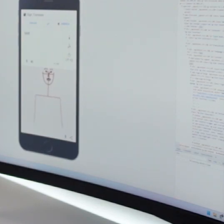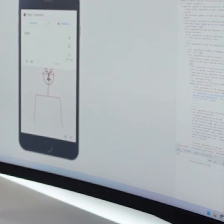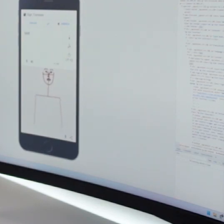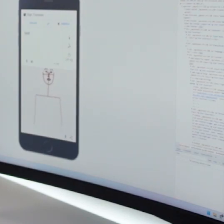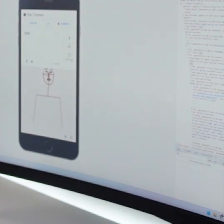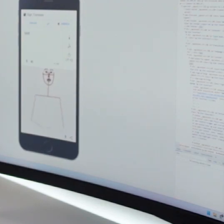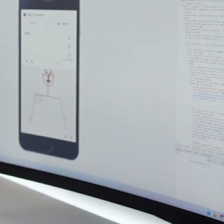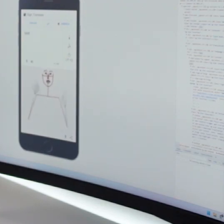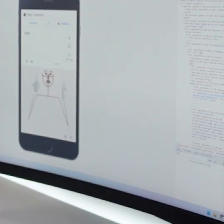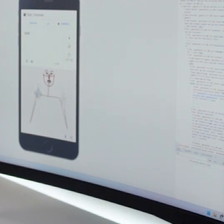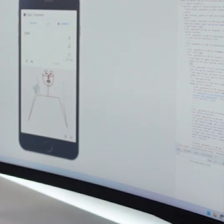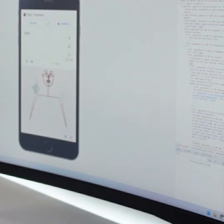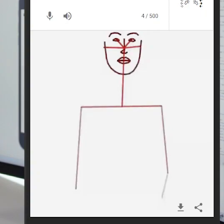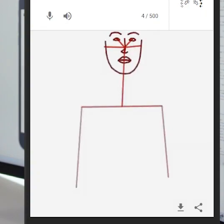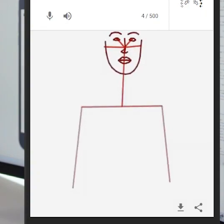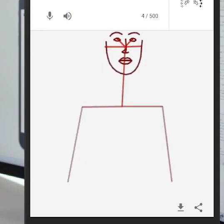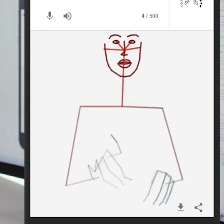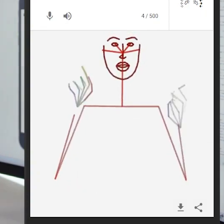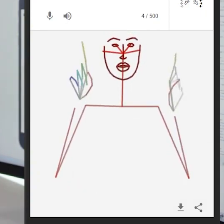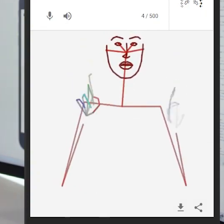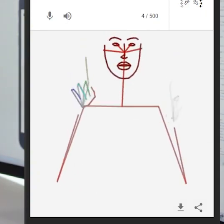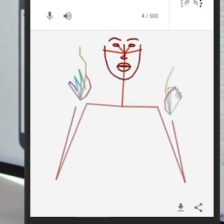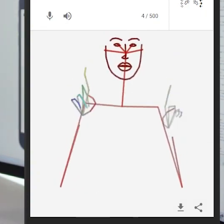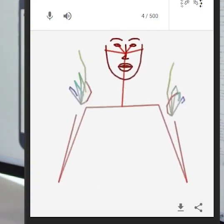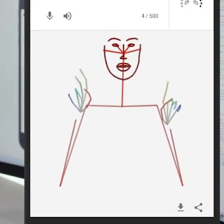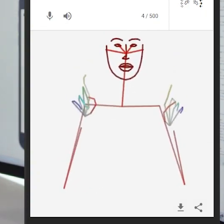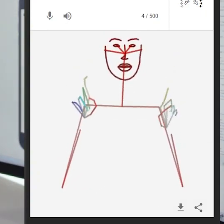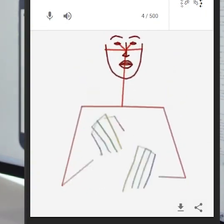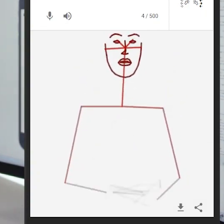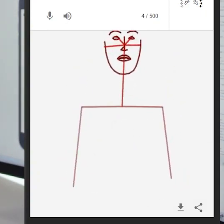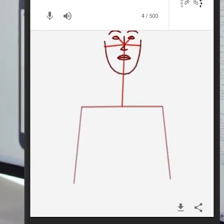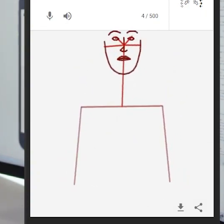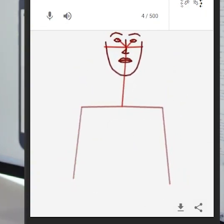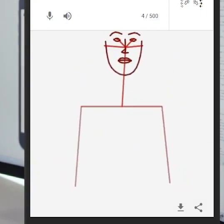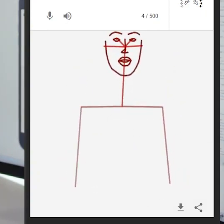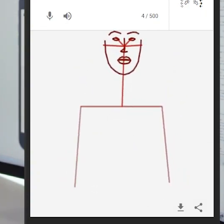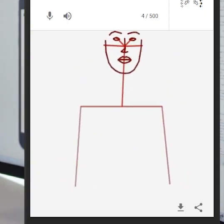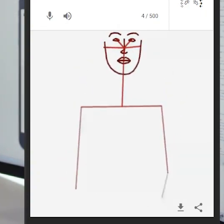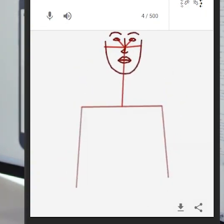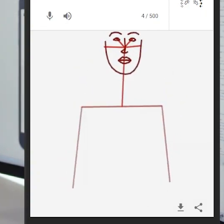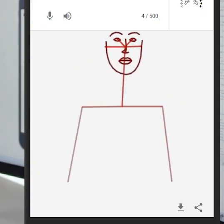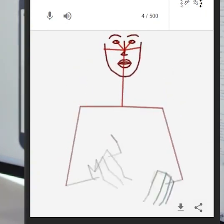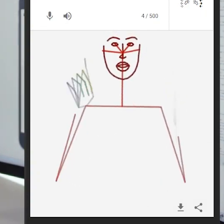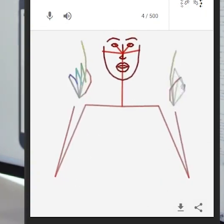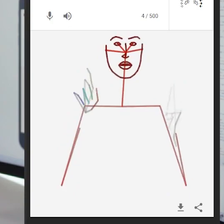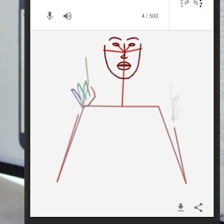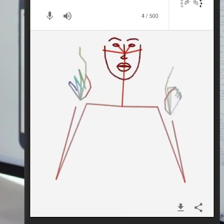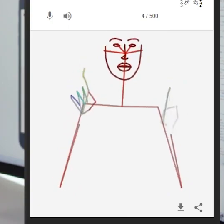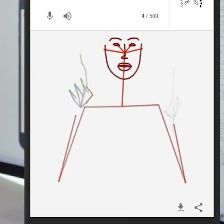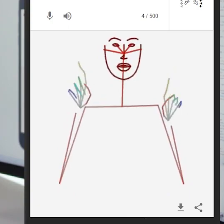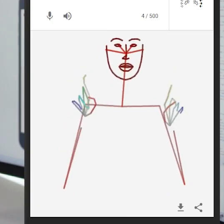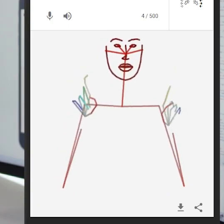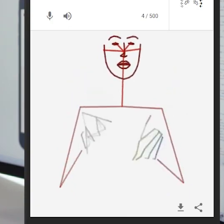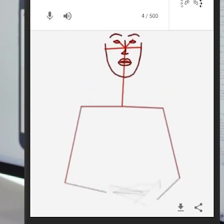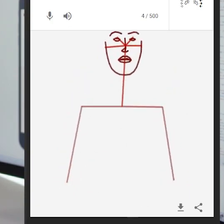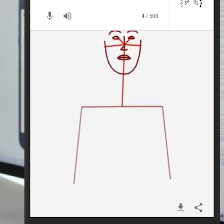Sign Language in the form of a sequence of skeletal poses. Now that's great but these skeletal poses don't look that